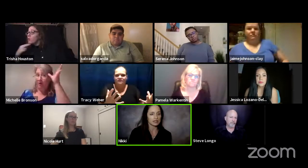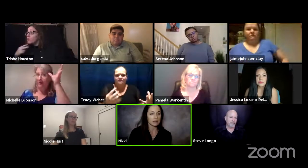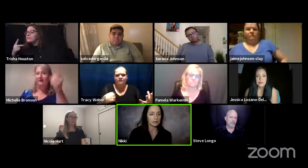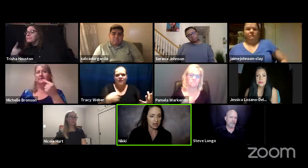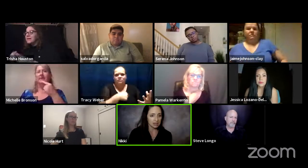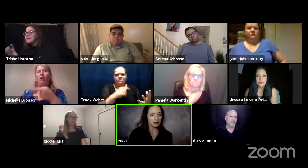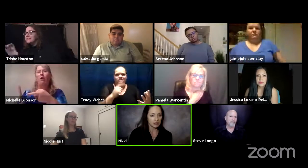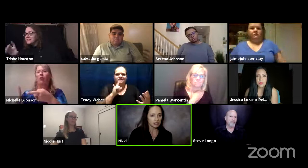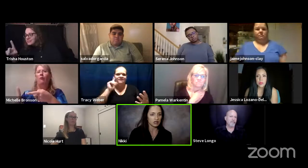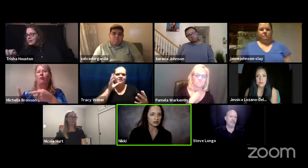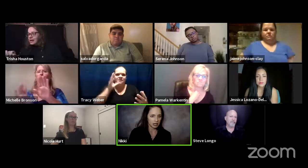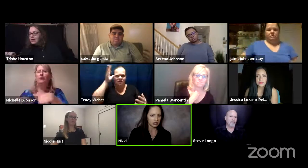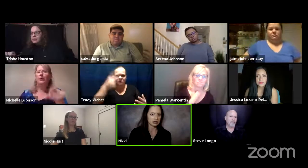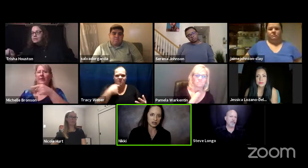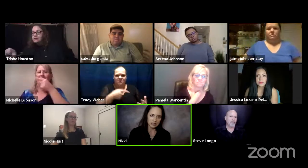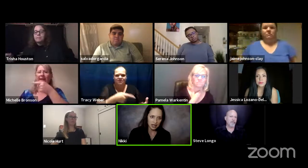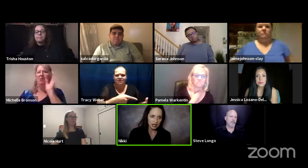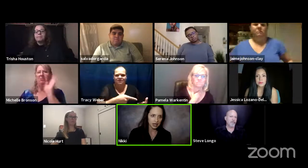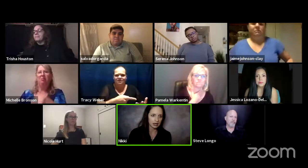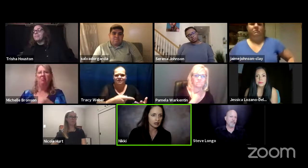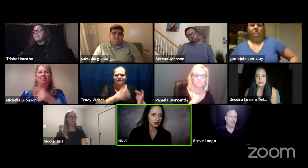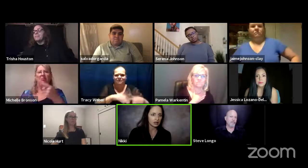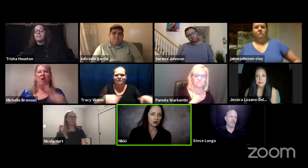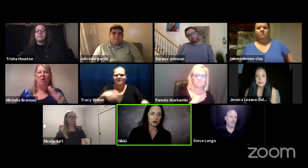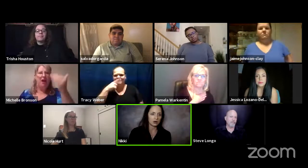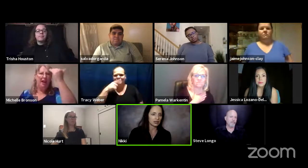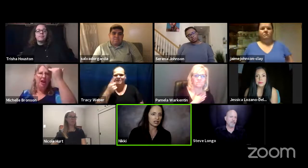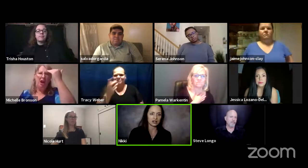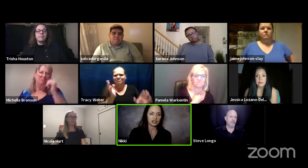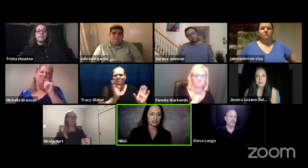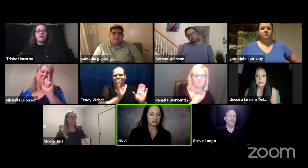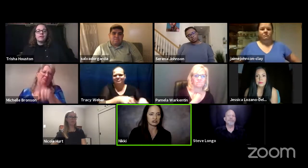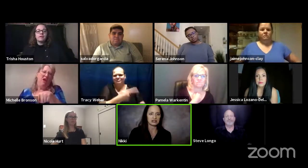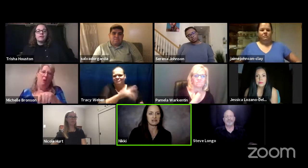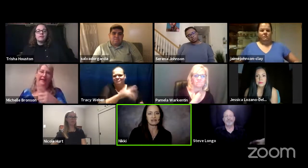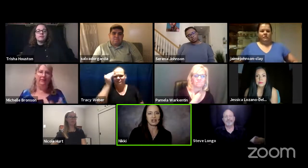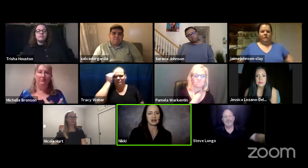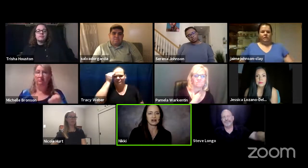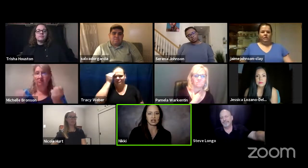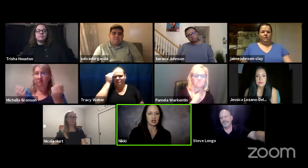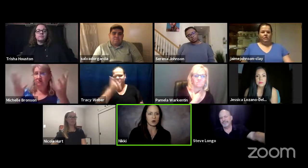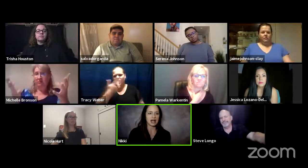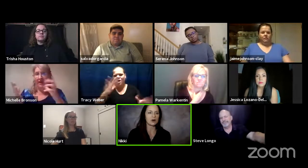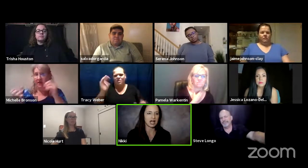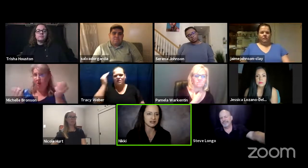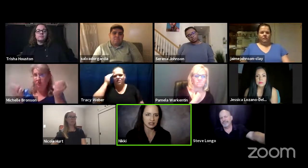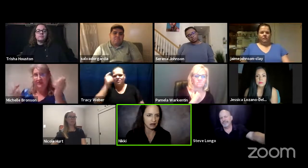that many of our deaf parents are saying, oh, the hearing children, they already know, I don't have to tell